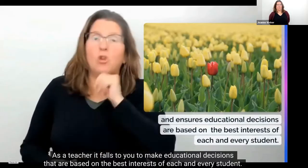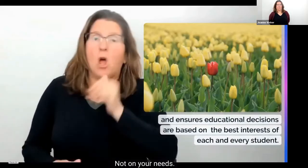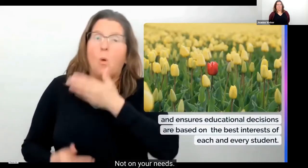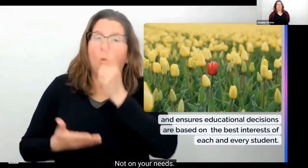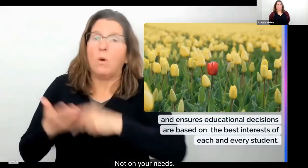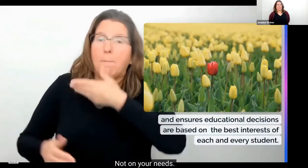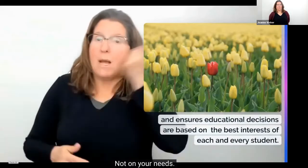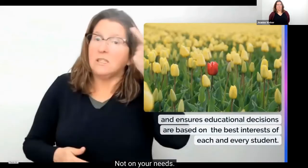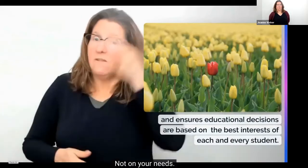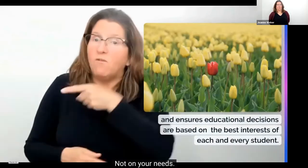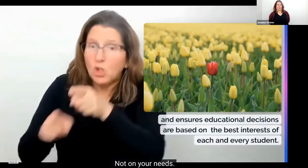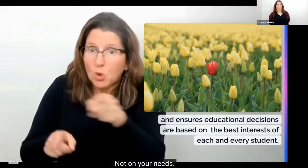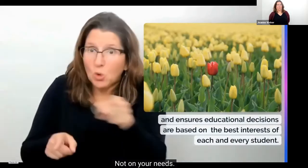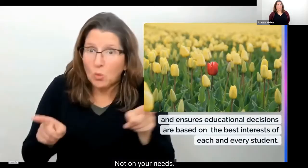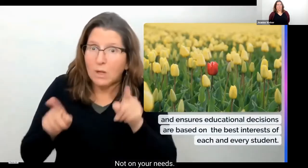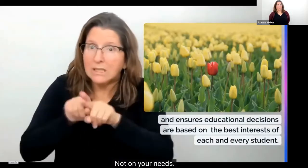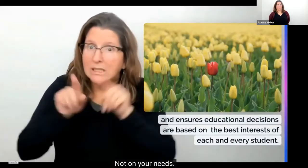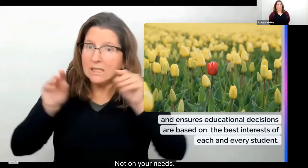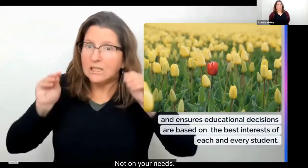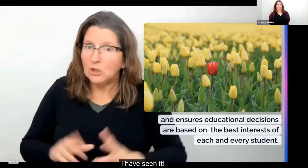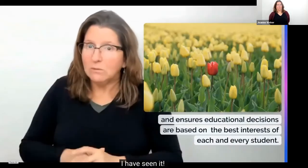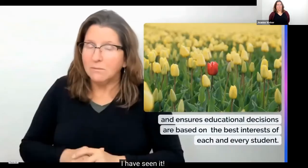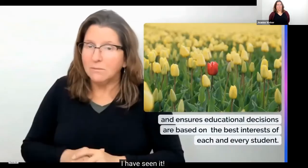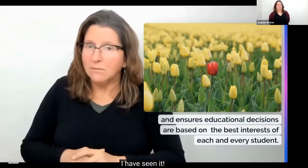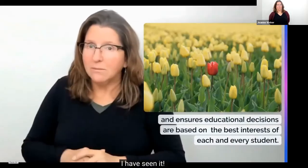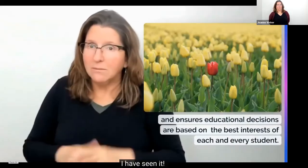student, not on your needs.